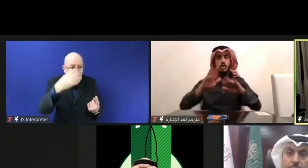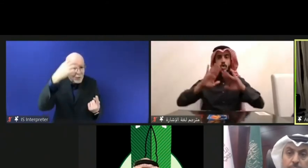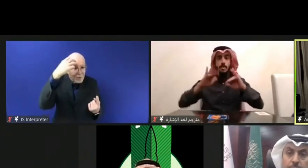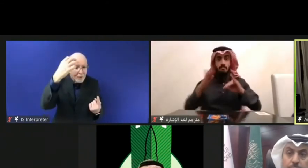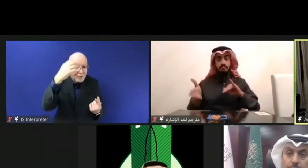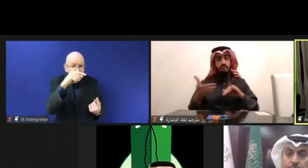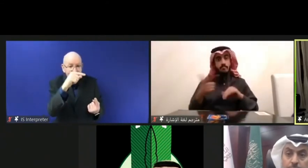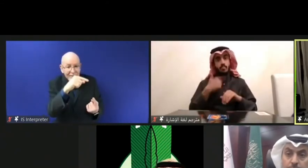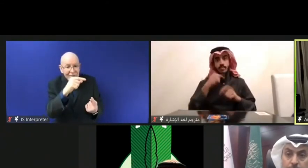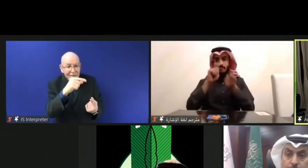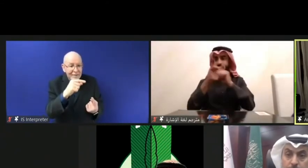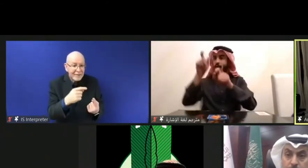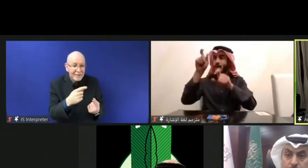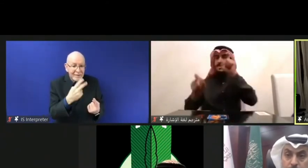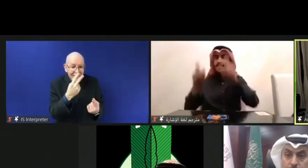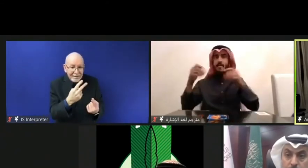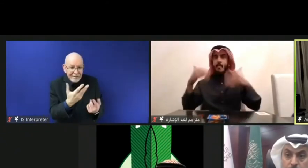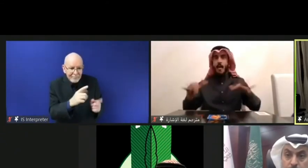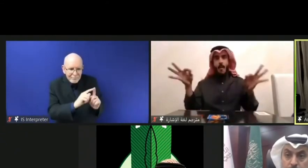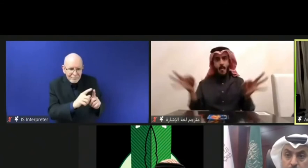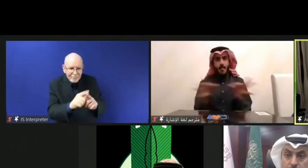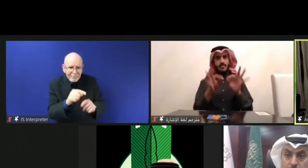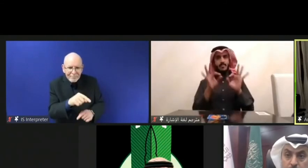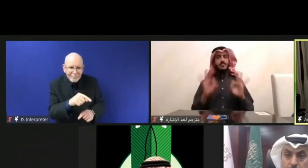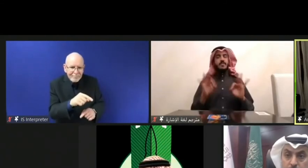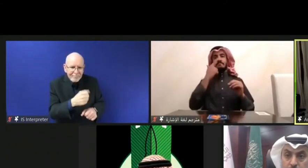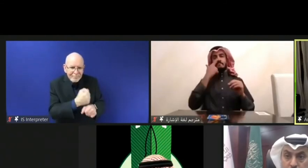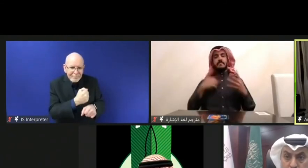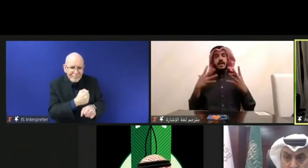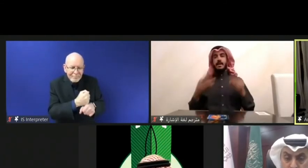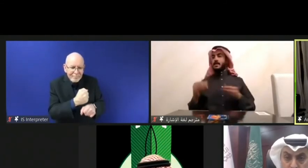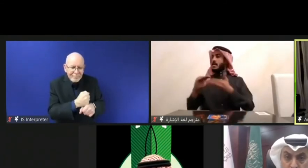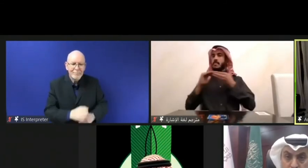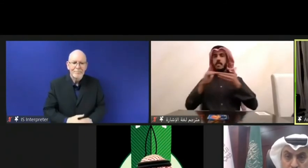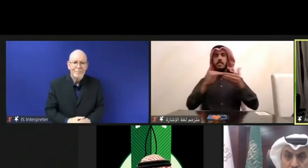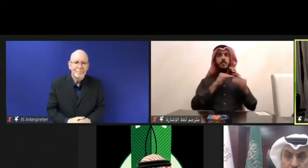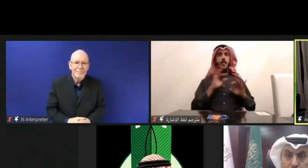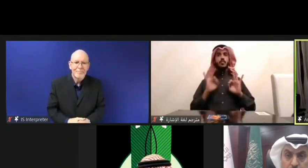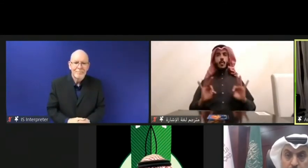people with disability can feel comfortable and served as they should be,